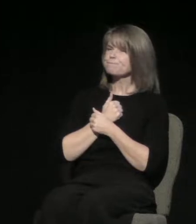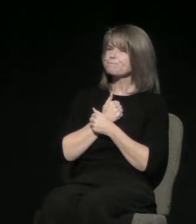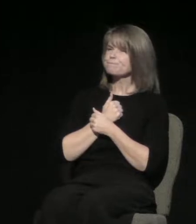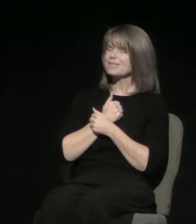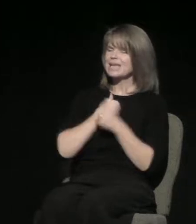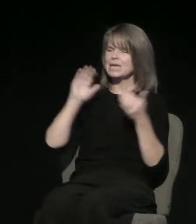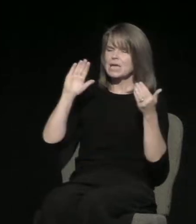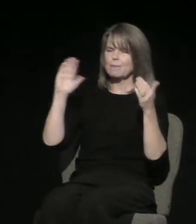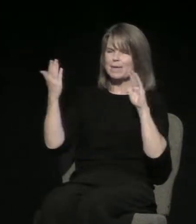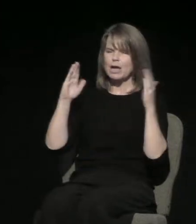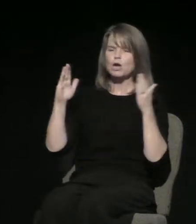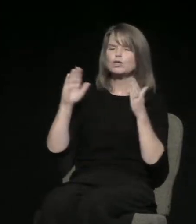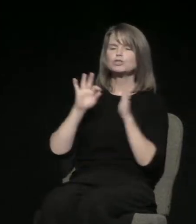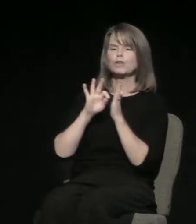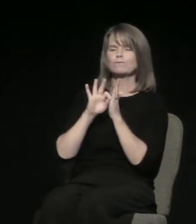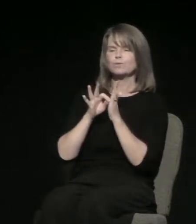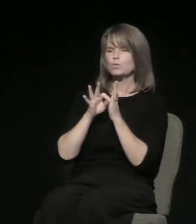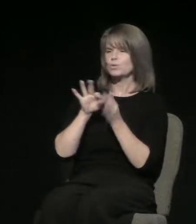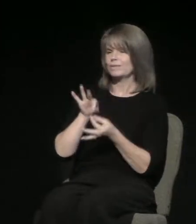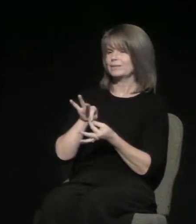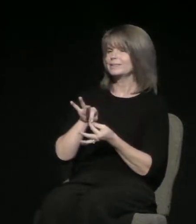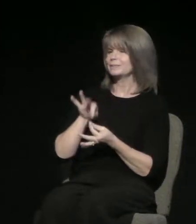And He Compared It To The Fruit Of Spirit